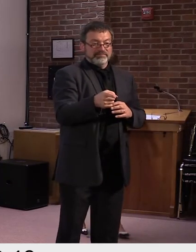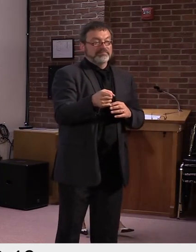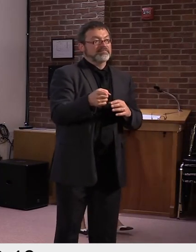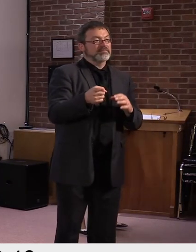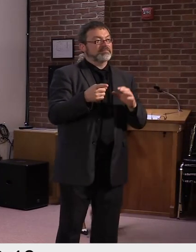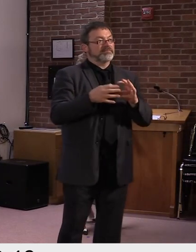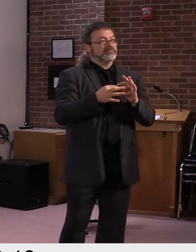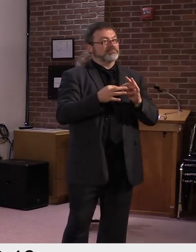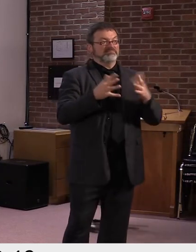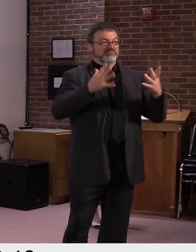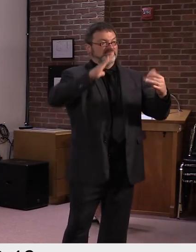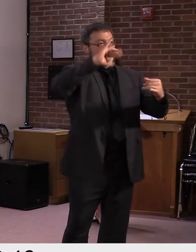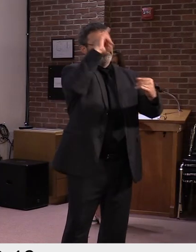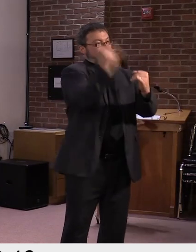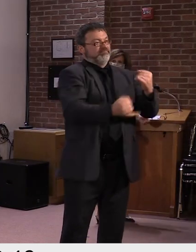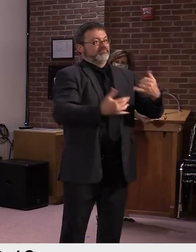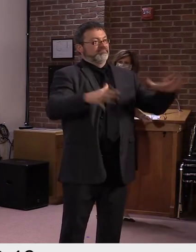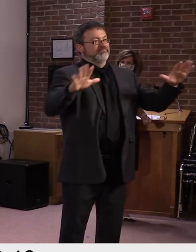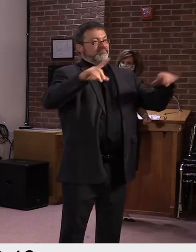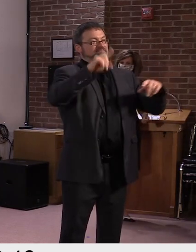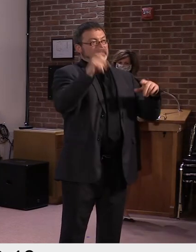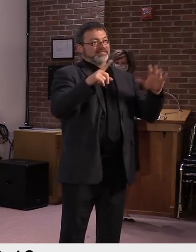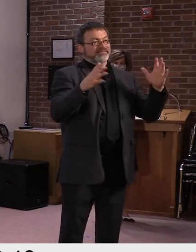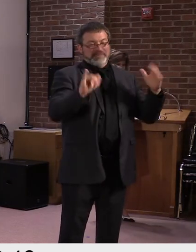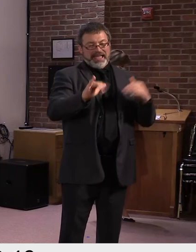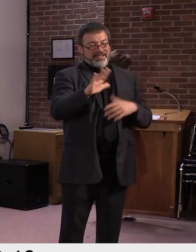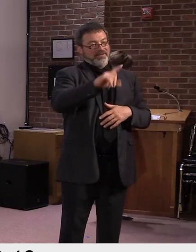our questions. So that was the best for last. Thank you, Jack.